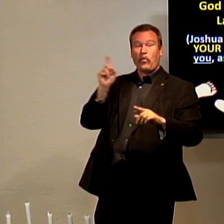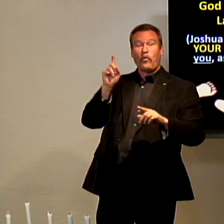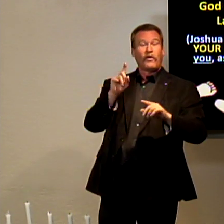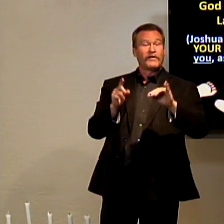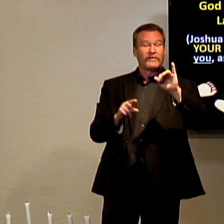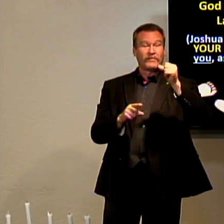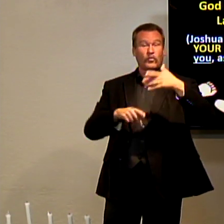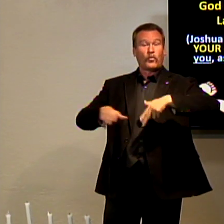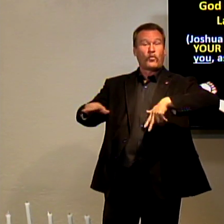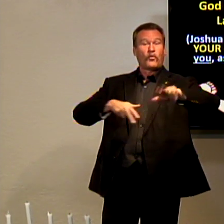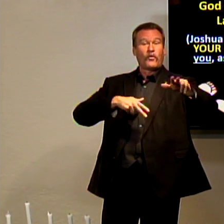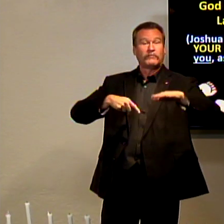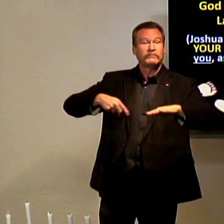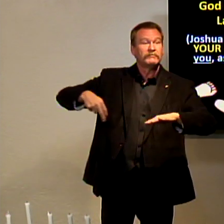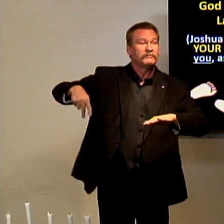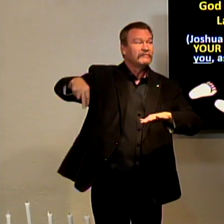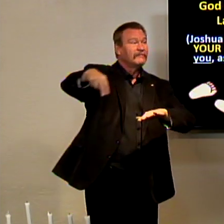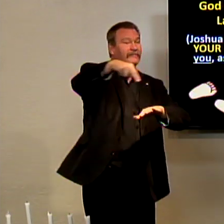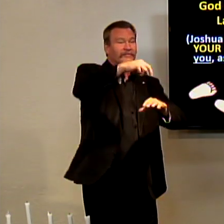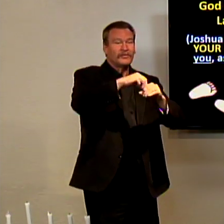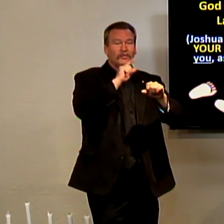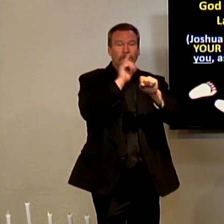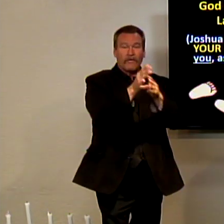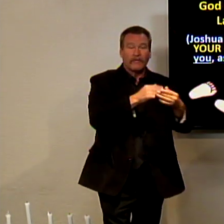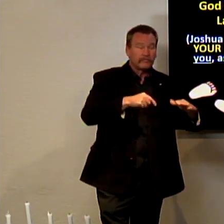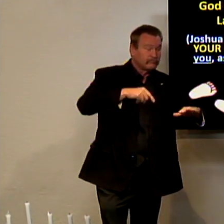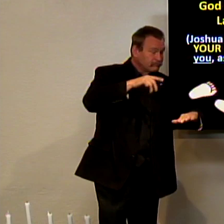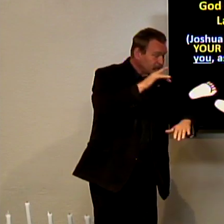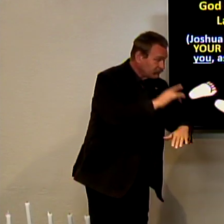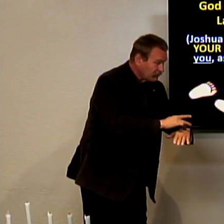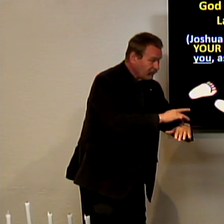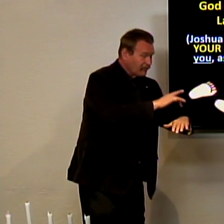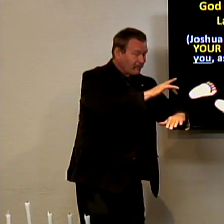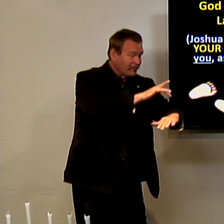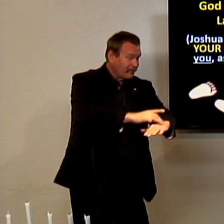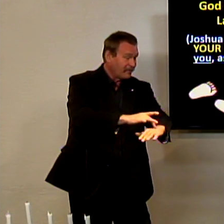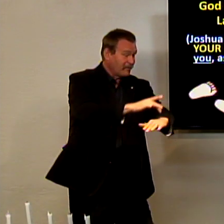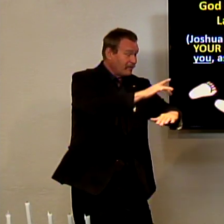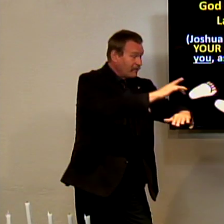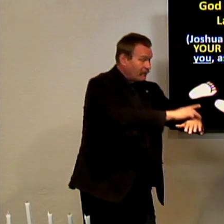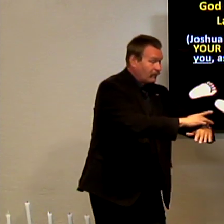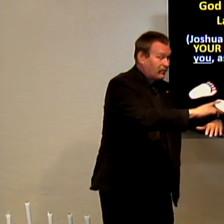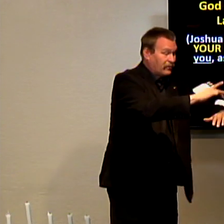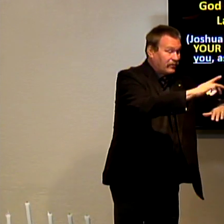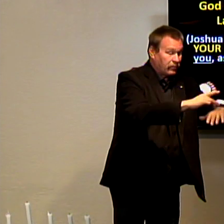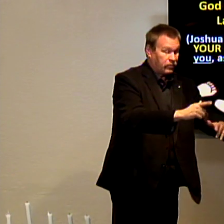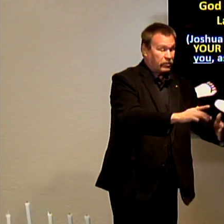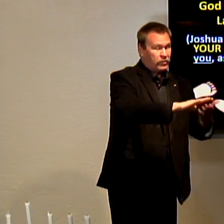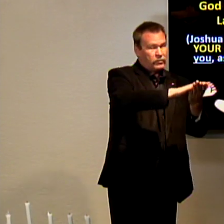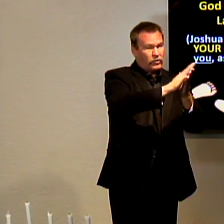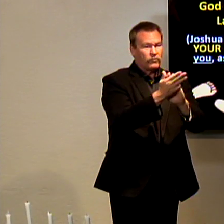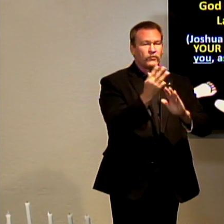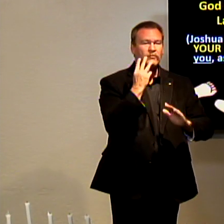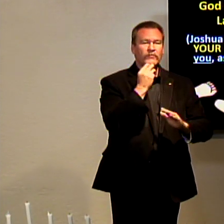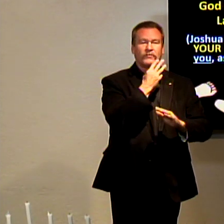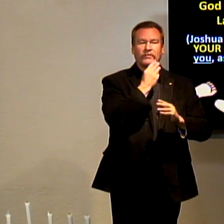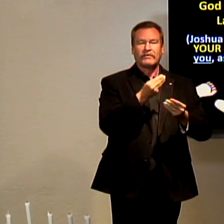yours. It would be for them. As far as they could walk, wherever their feet would touch,